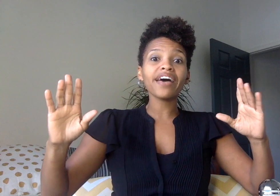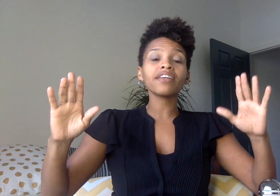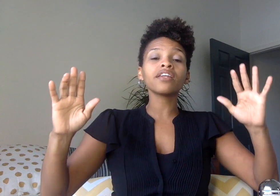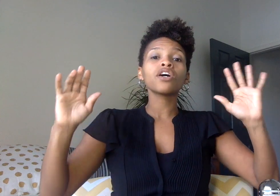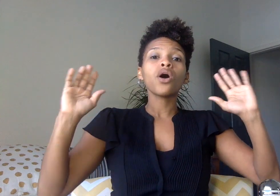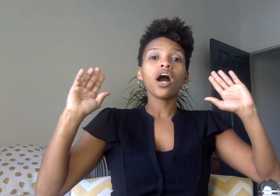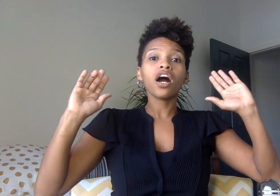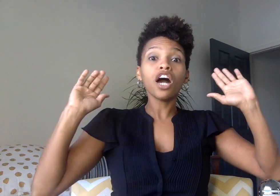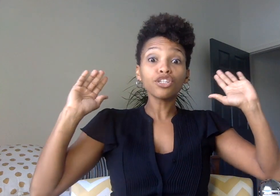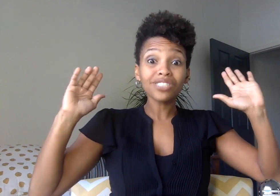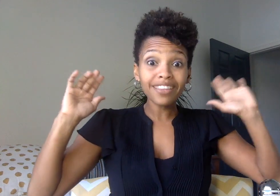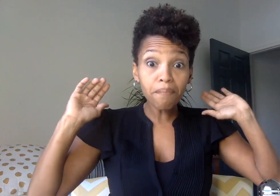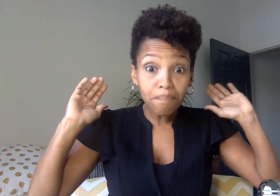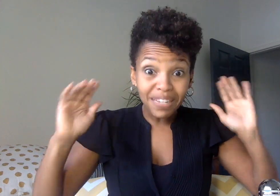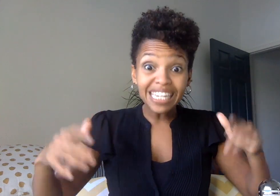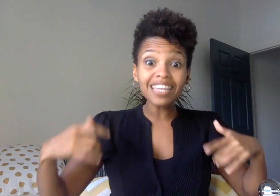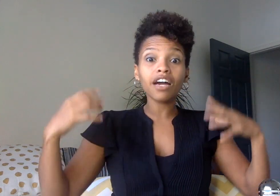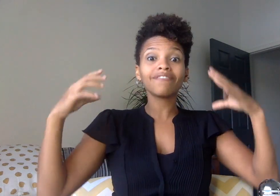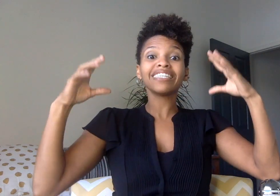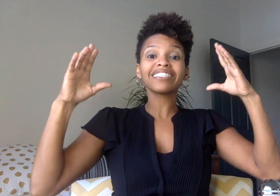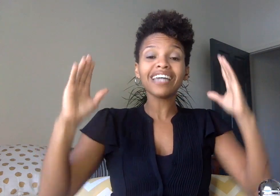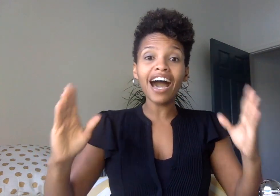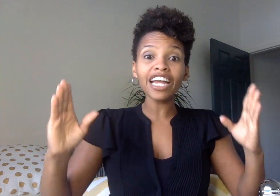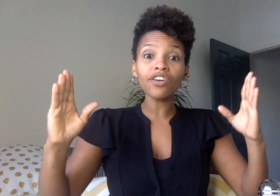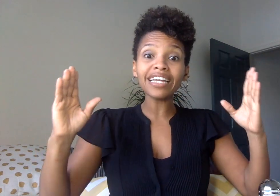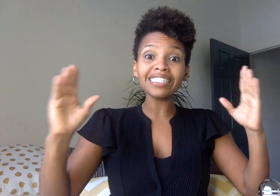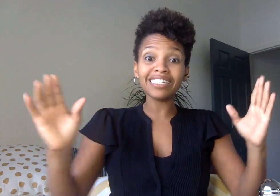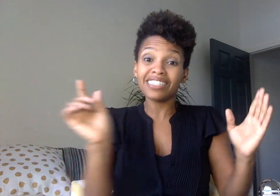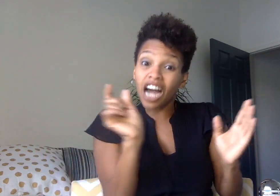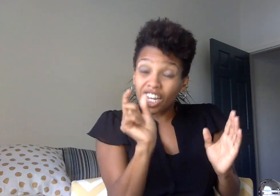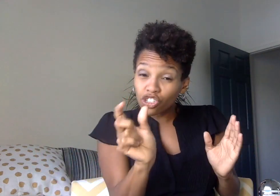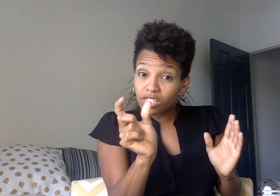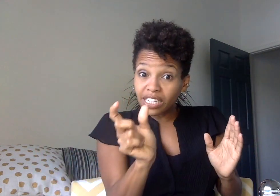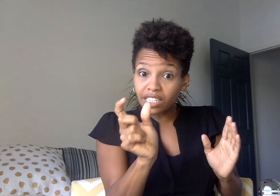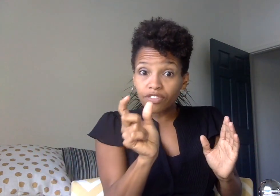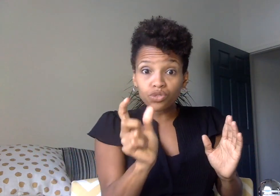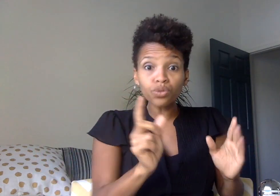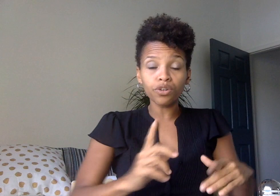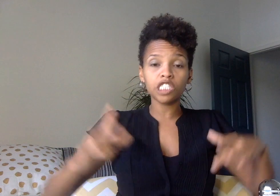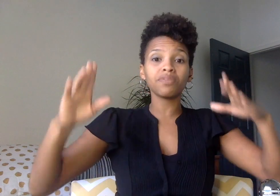then understand the meaning of the entire idea, not just individual